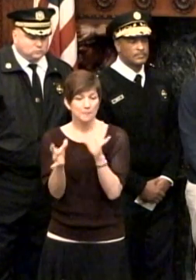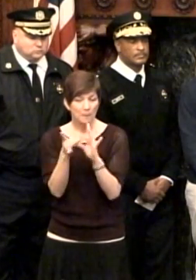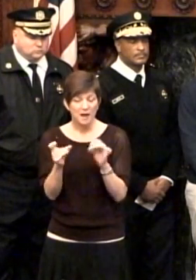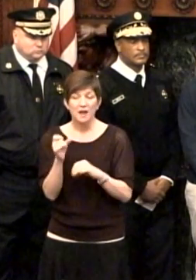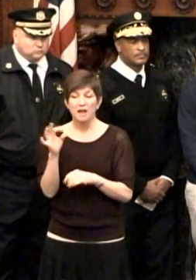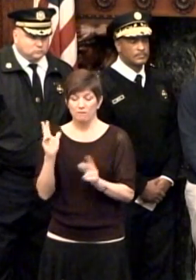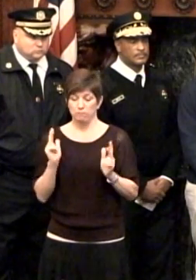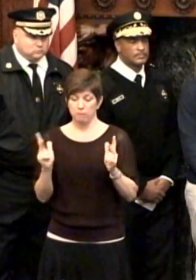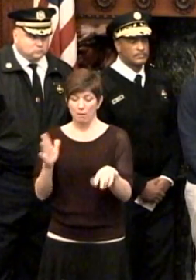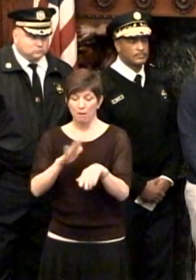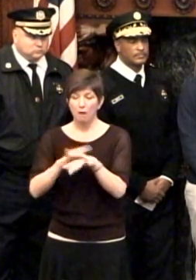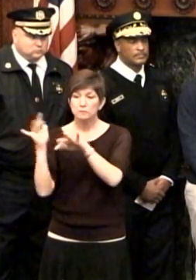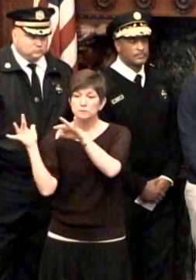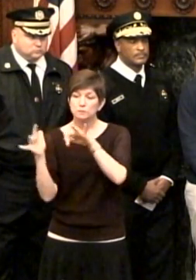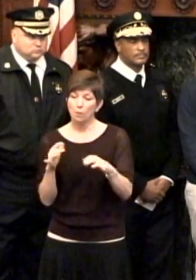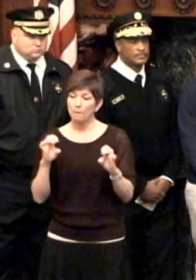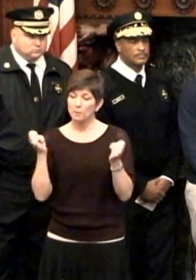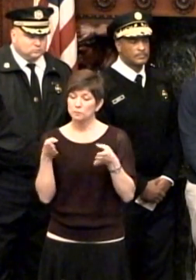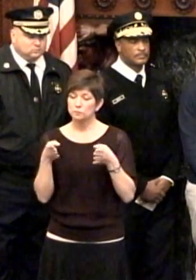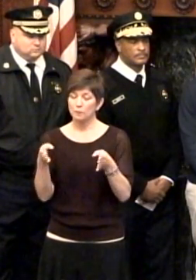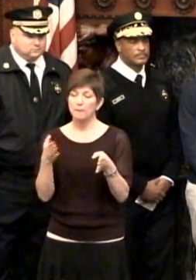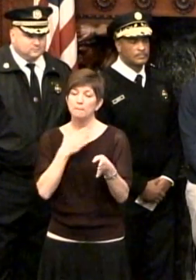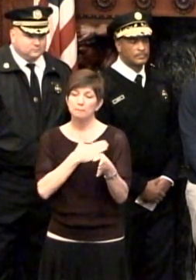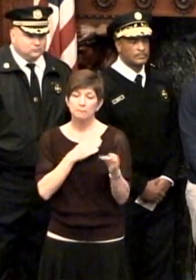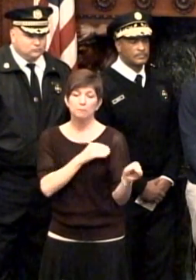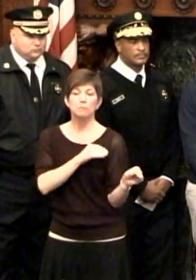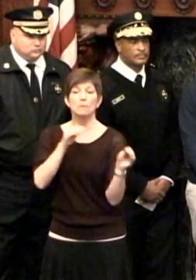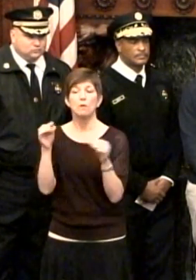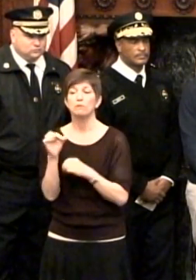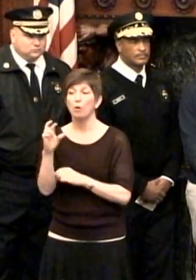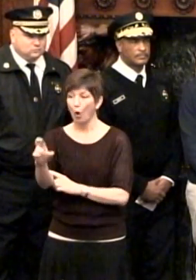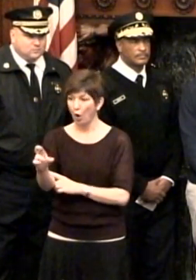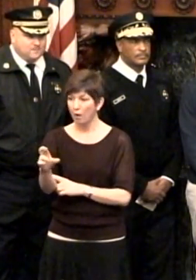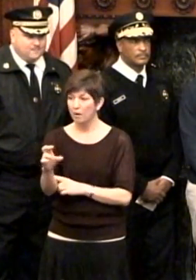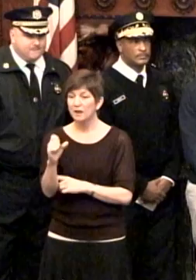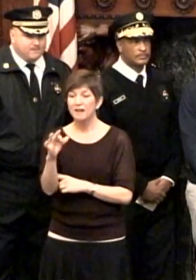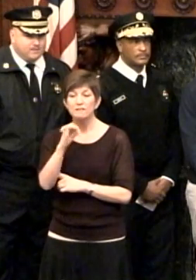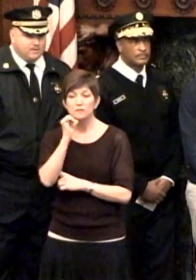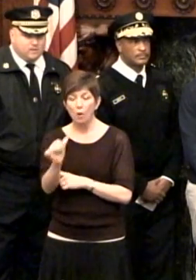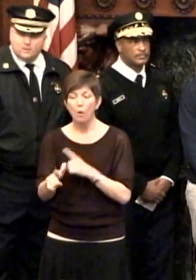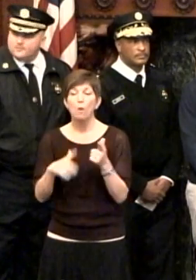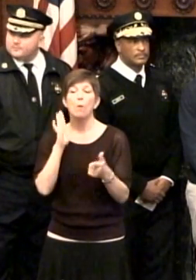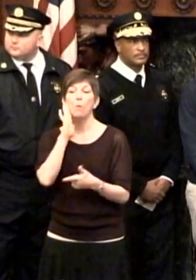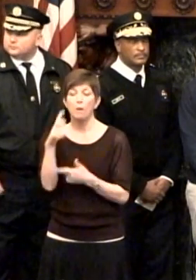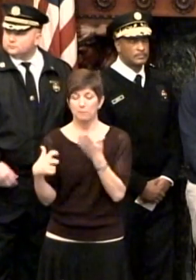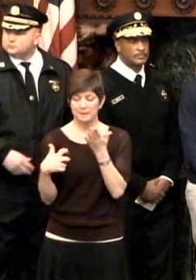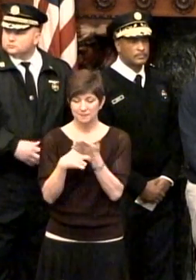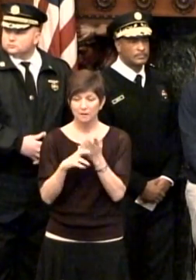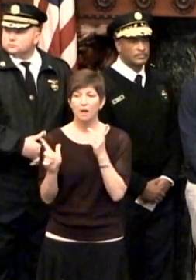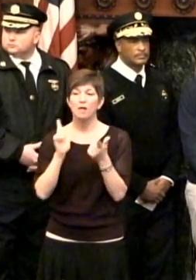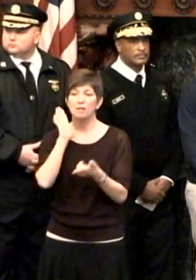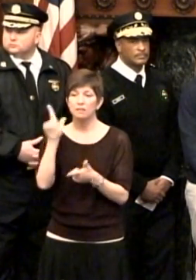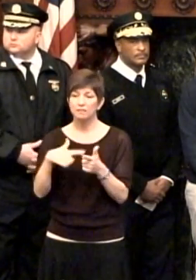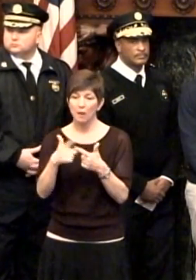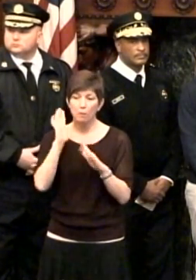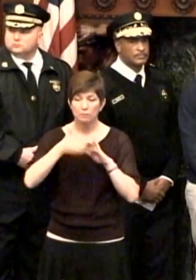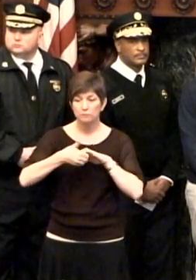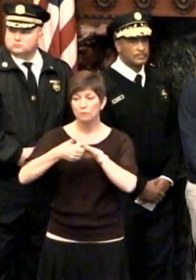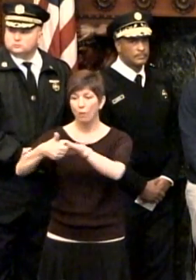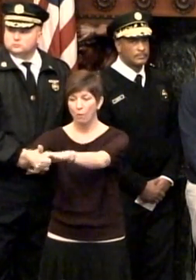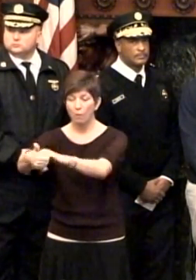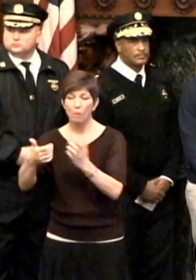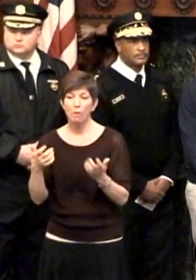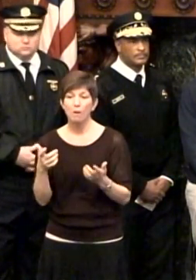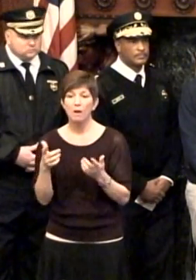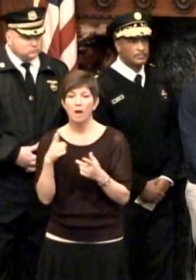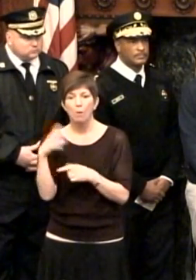a snow emergency route, move your car. It will be ticketed, it will be towed after 6 p.m., and you're going to spend a fair